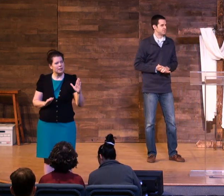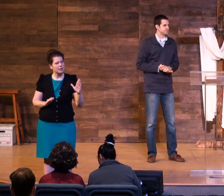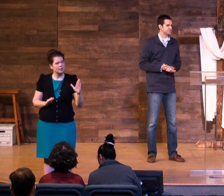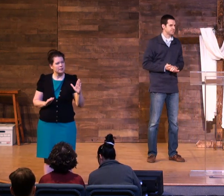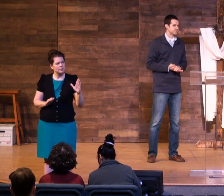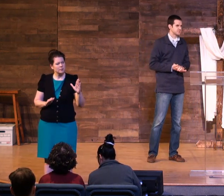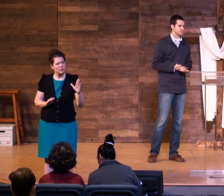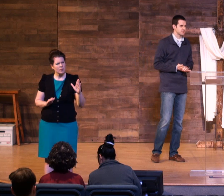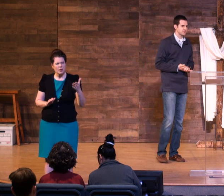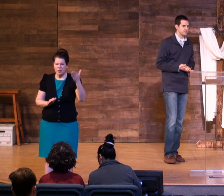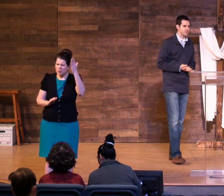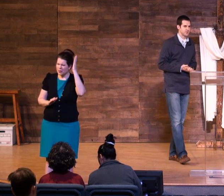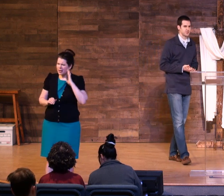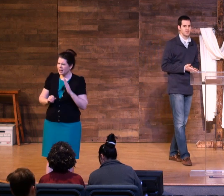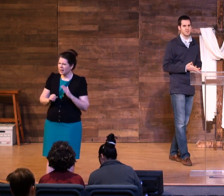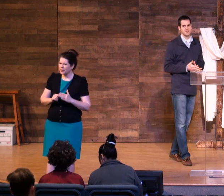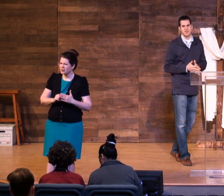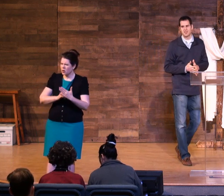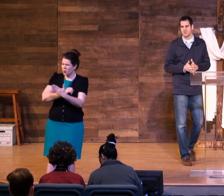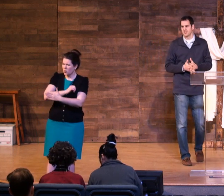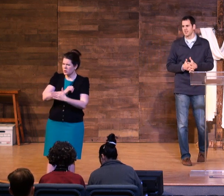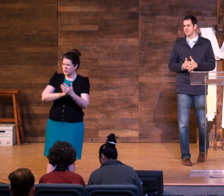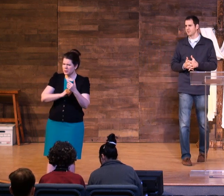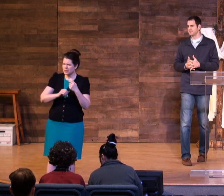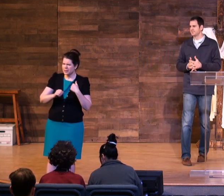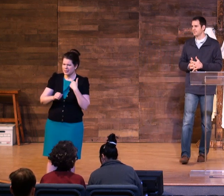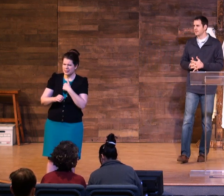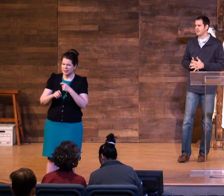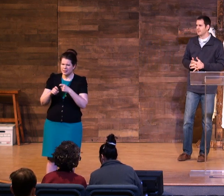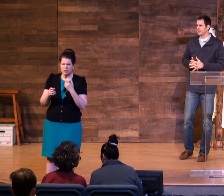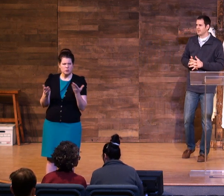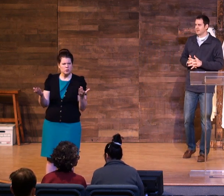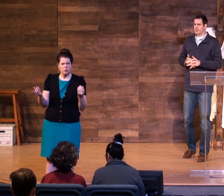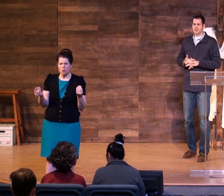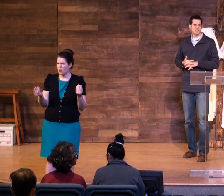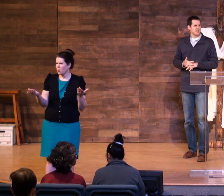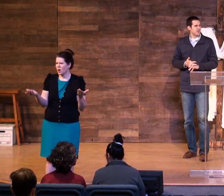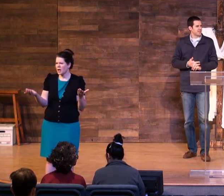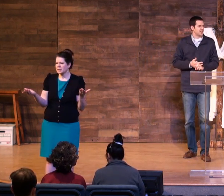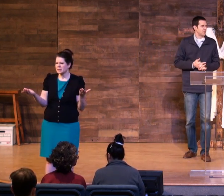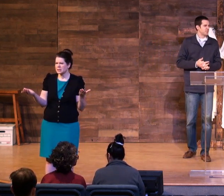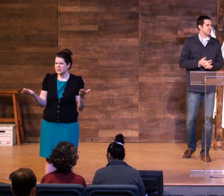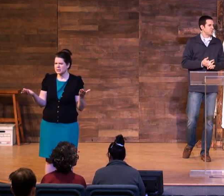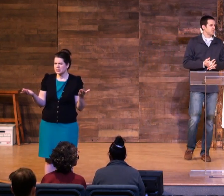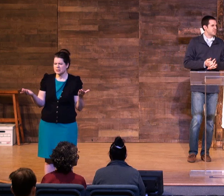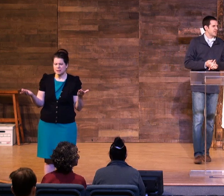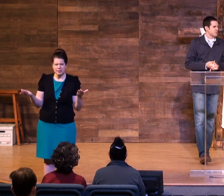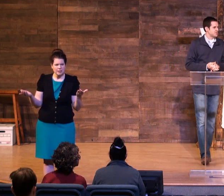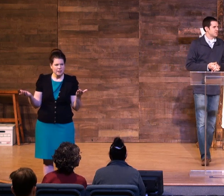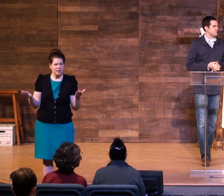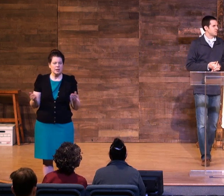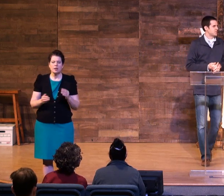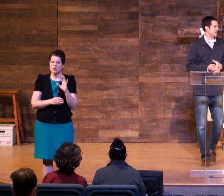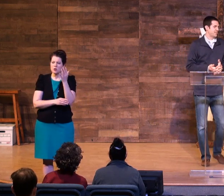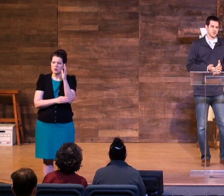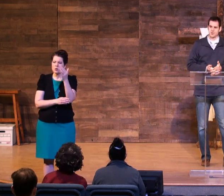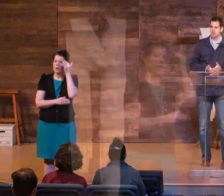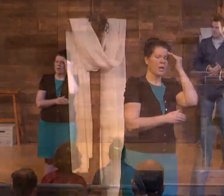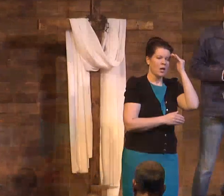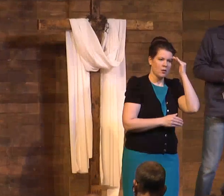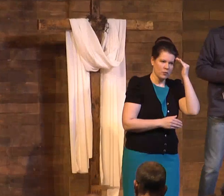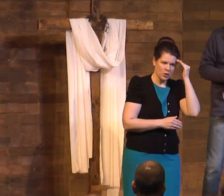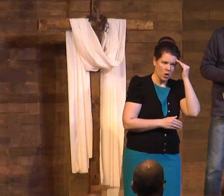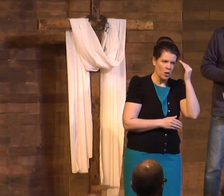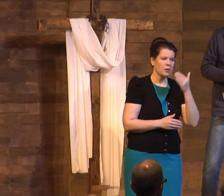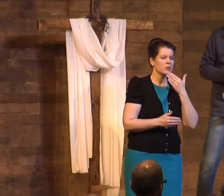from? The tree of the knowledge of good and evil. Because think about that. What the serpent said was half true.